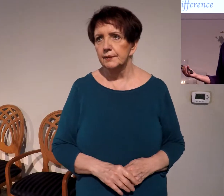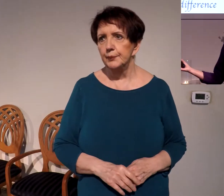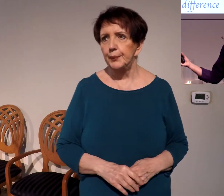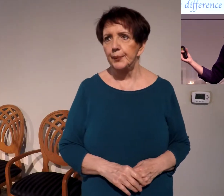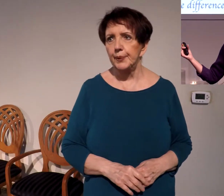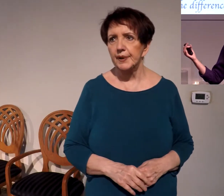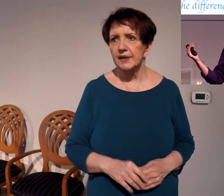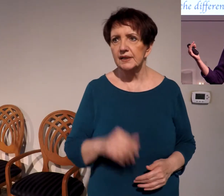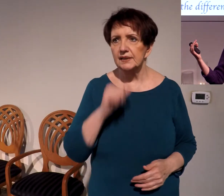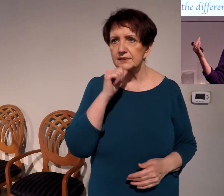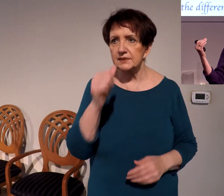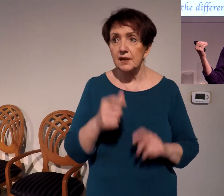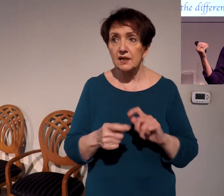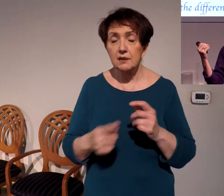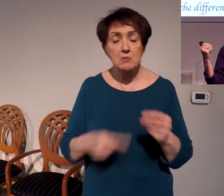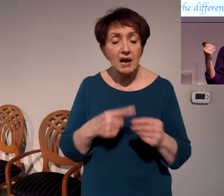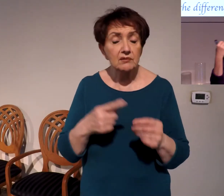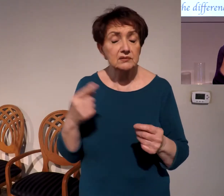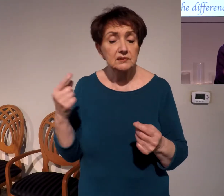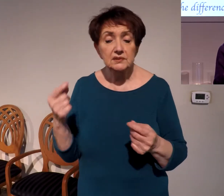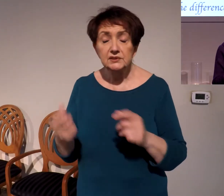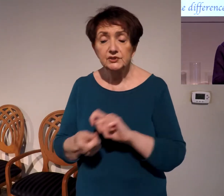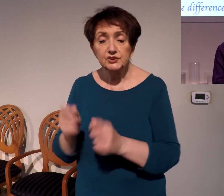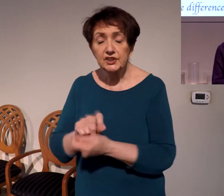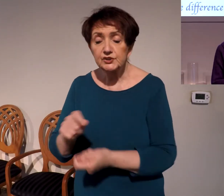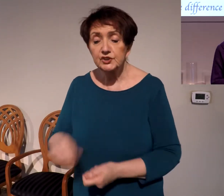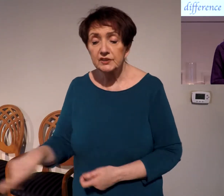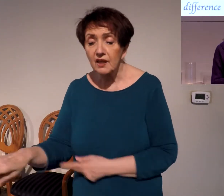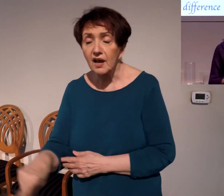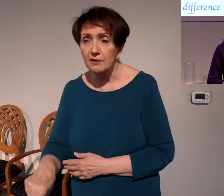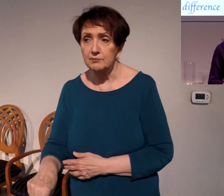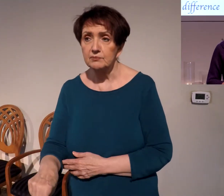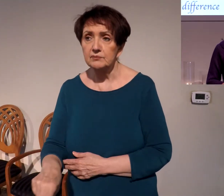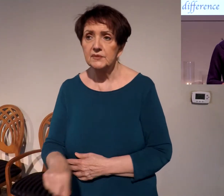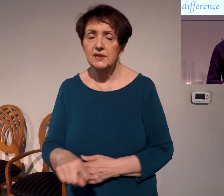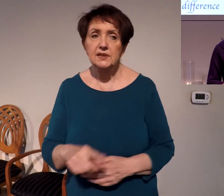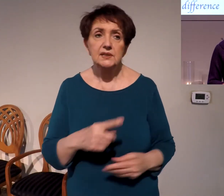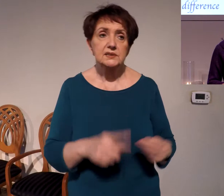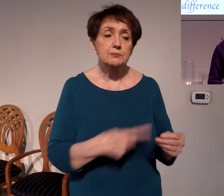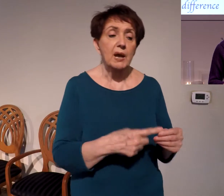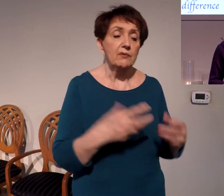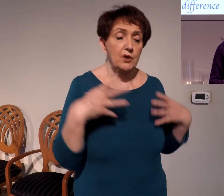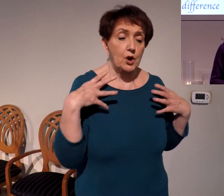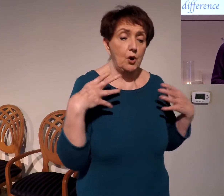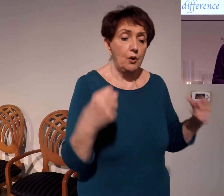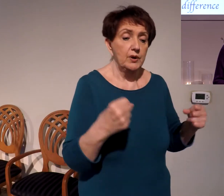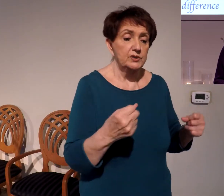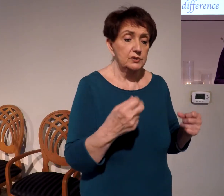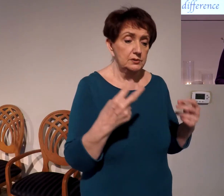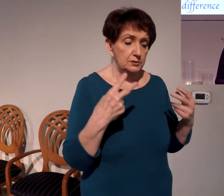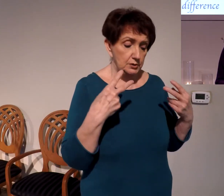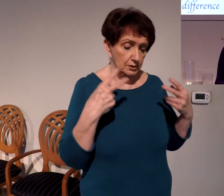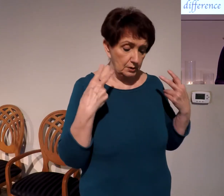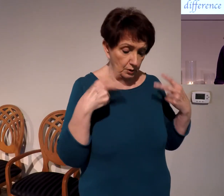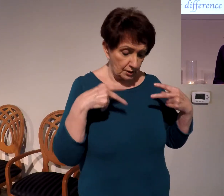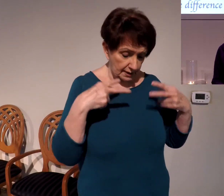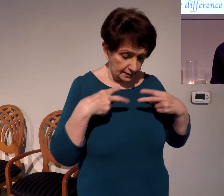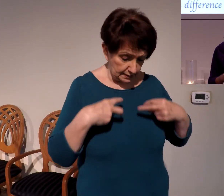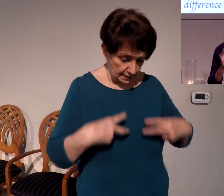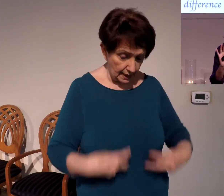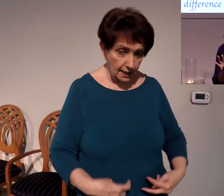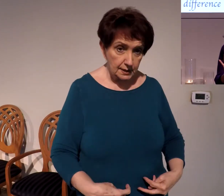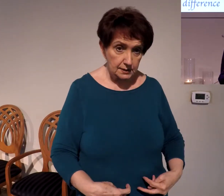It's not about changing other people. It is about the courage to look within, do our own